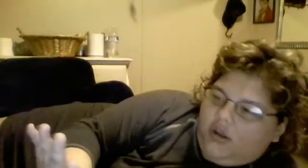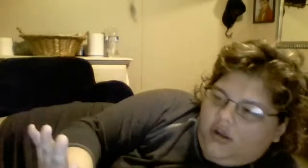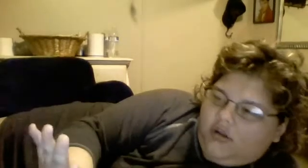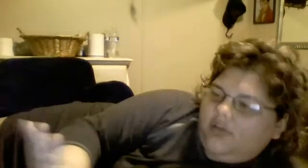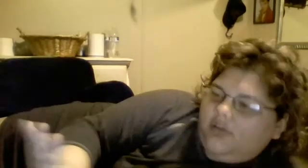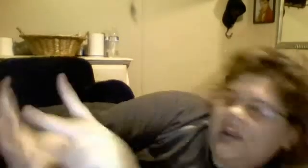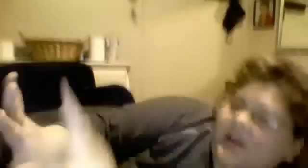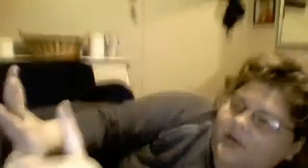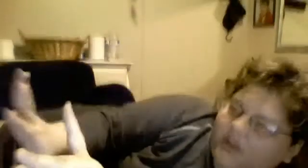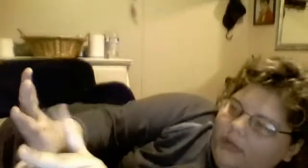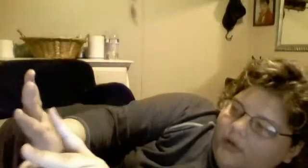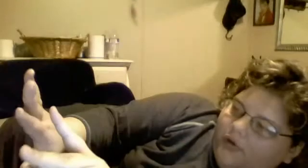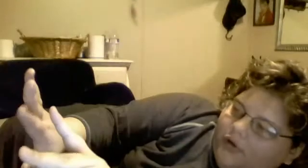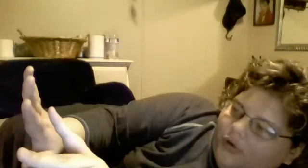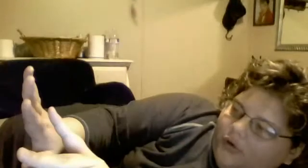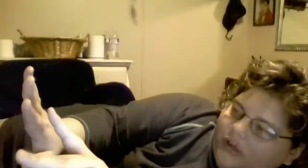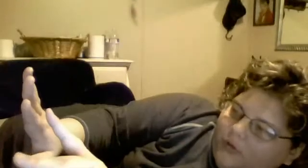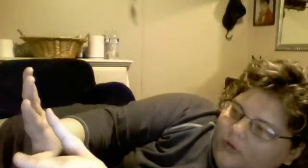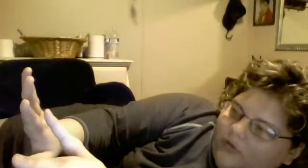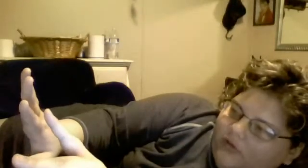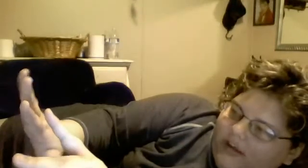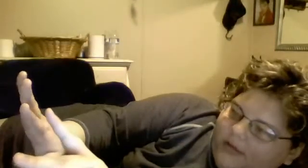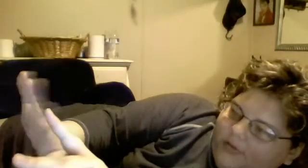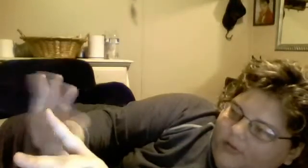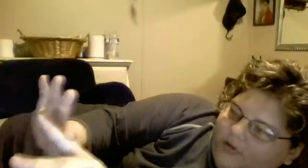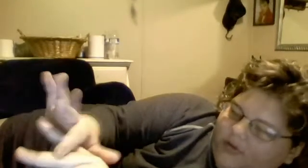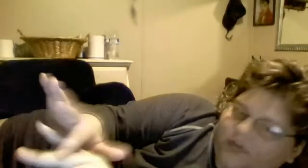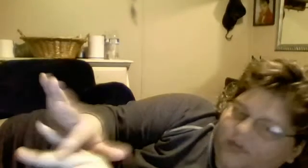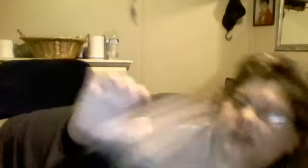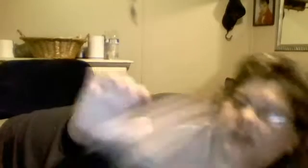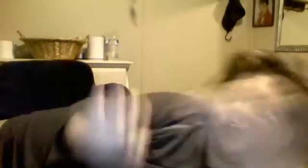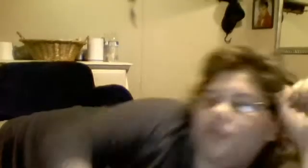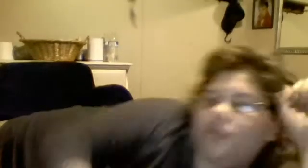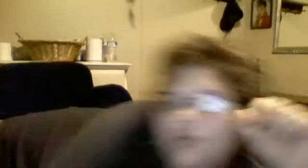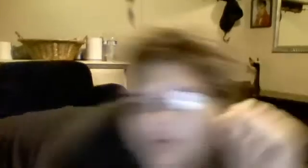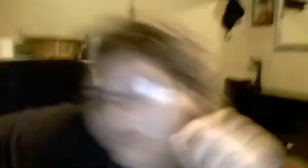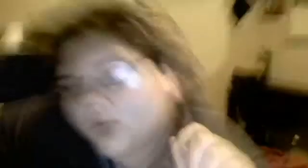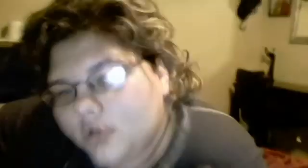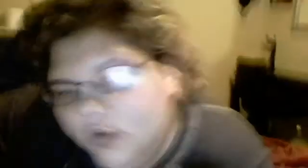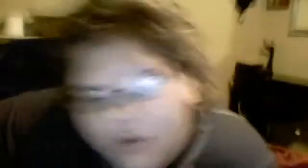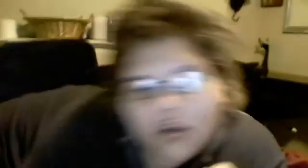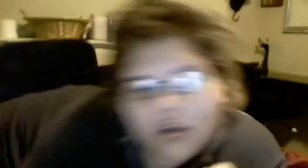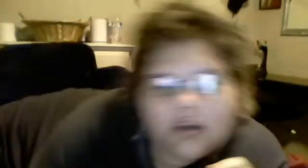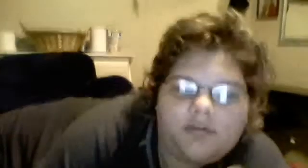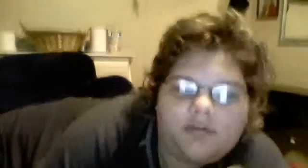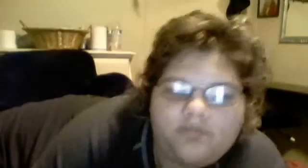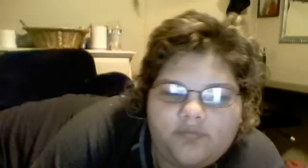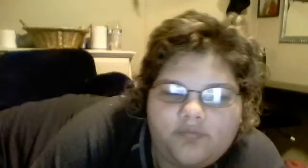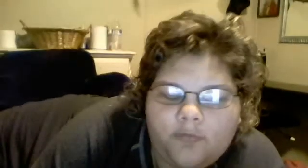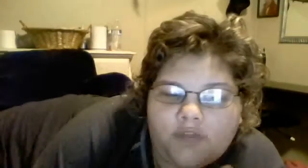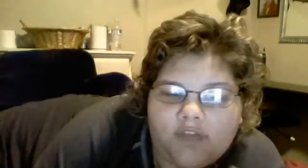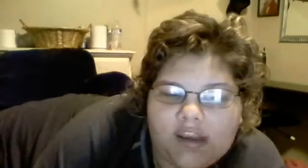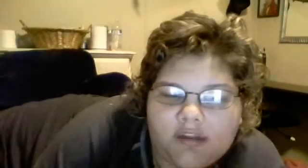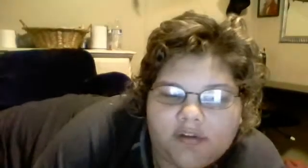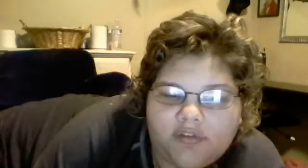8, 9, 10, 11, 12, 13, 14, 15. They hadn't came out with another Twilight movie in 5, 6, 7, 8 years. And for the fans, we